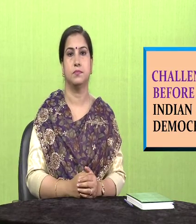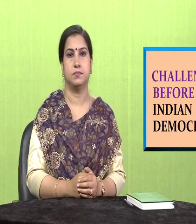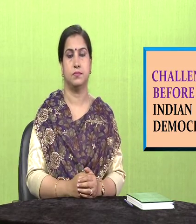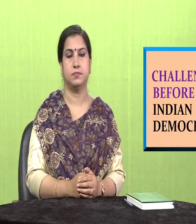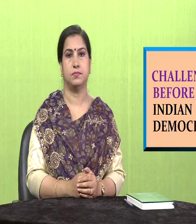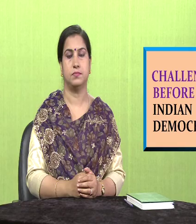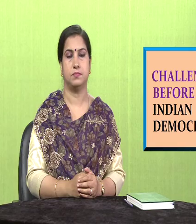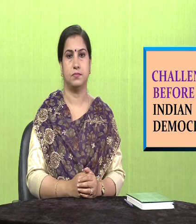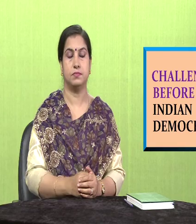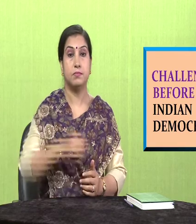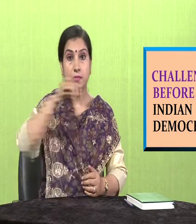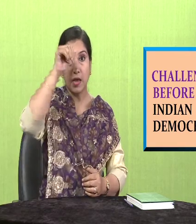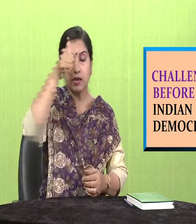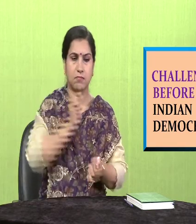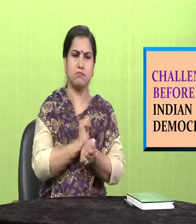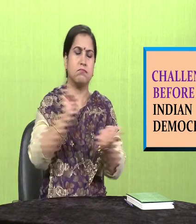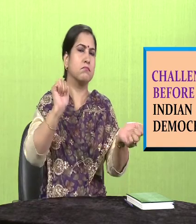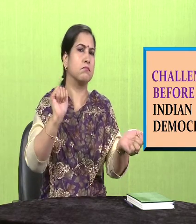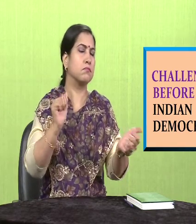India became independent in